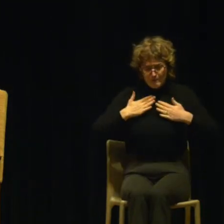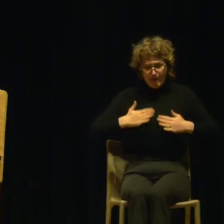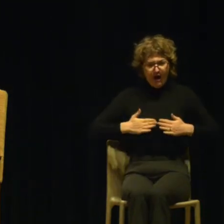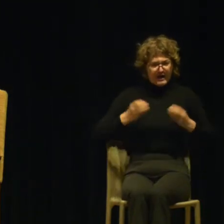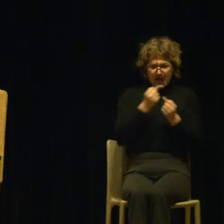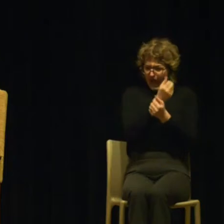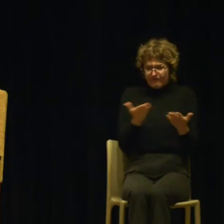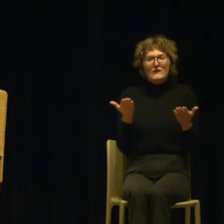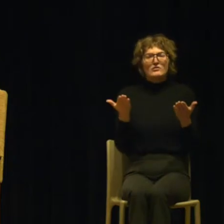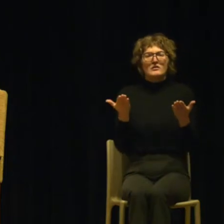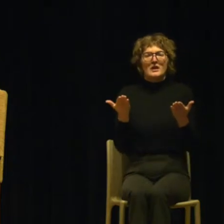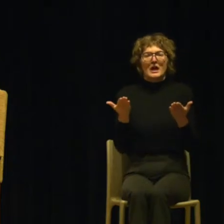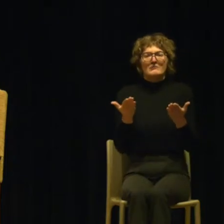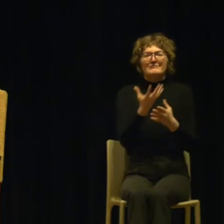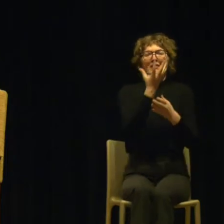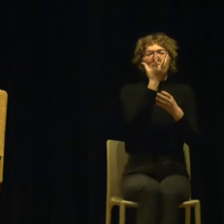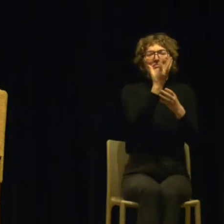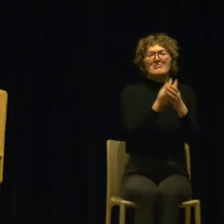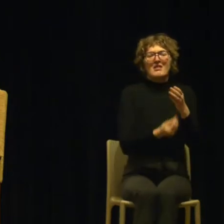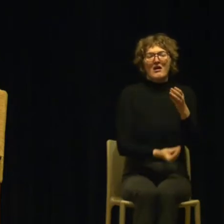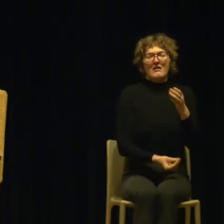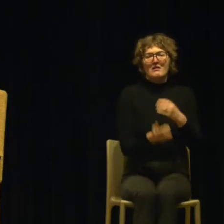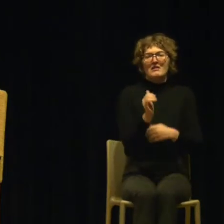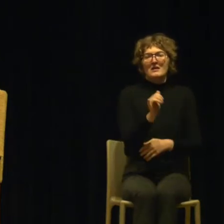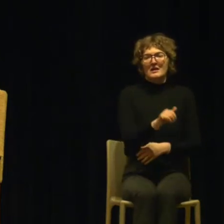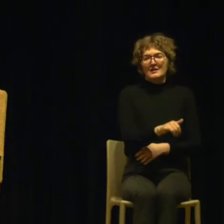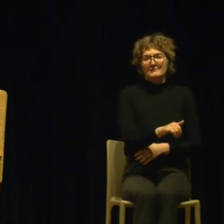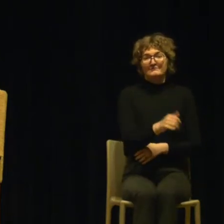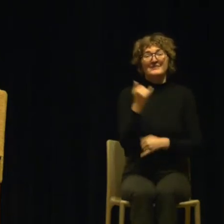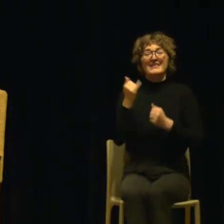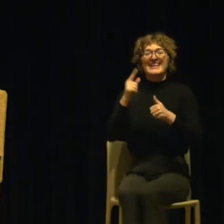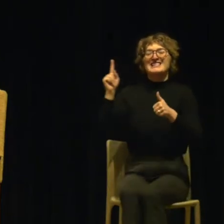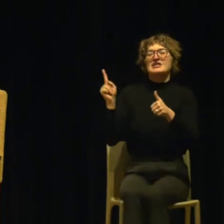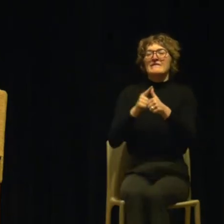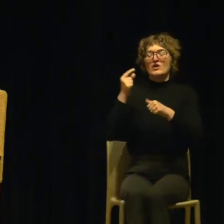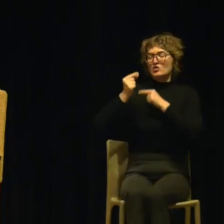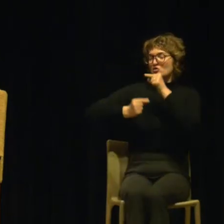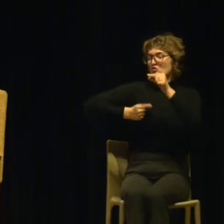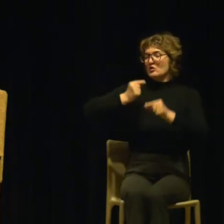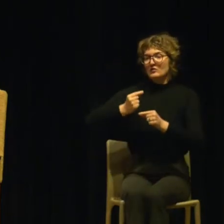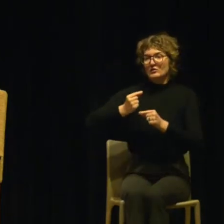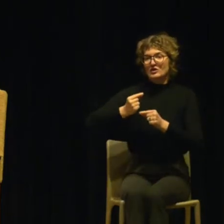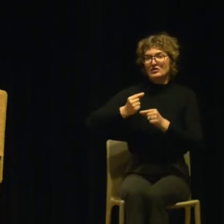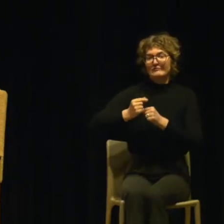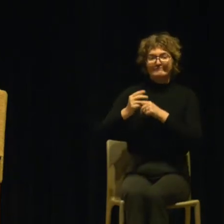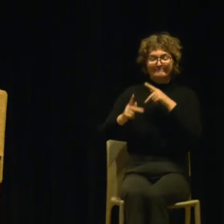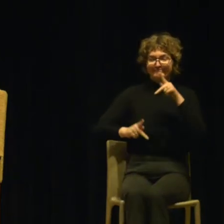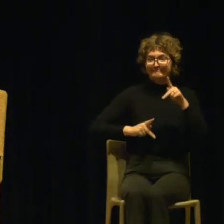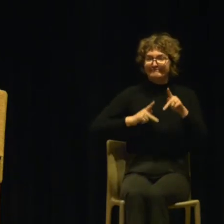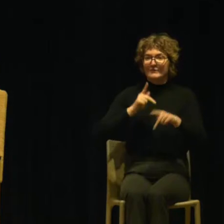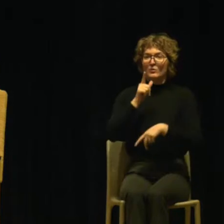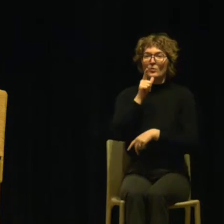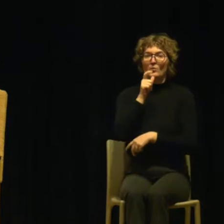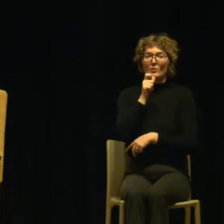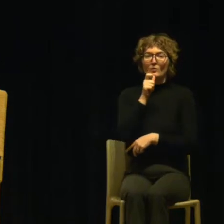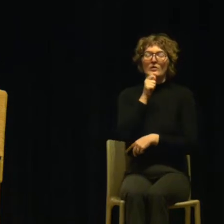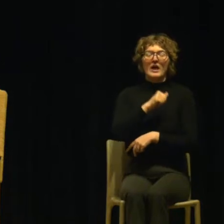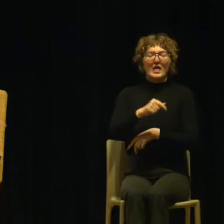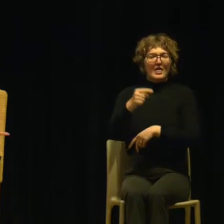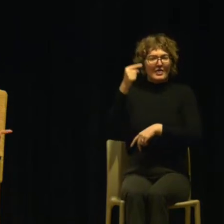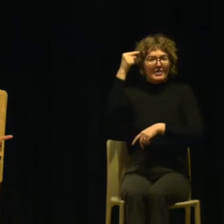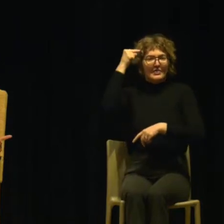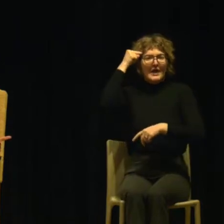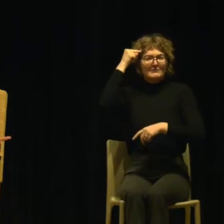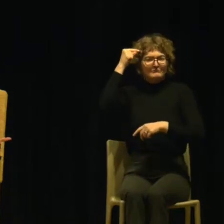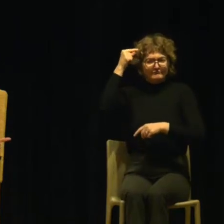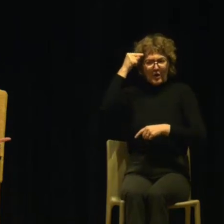that stuff, you know, we've lost that. Because this is the first generation, I think, of people who think that they know more